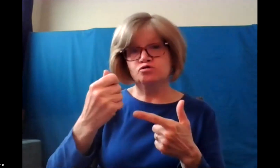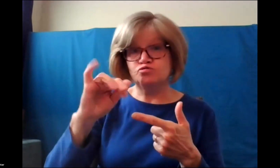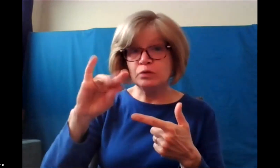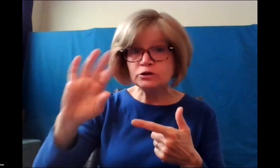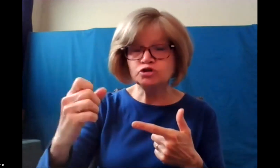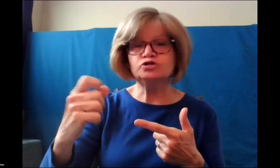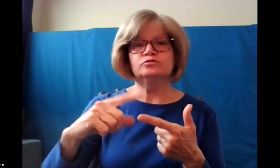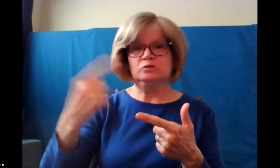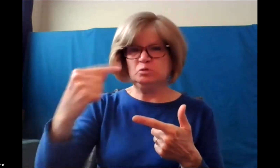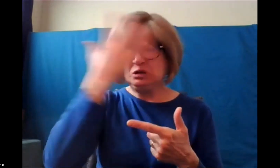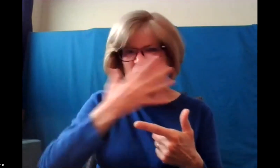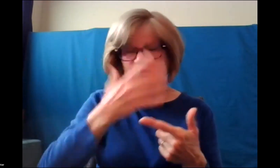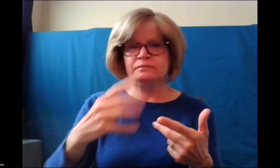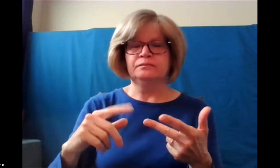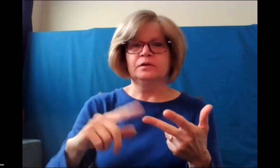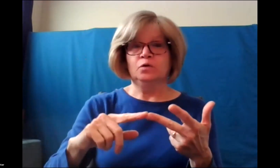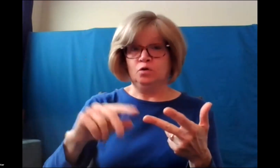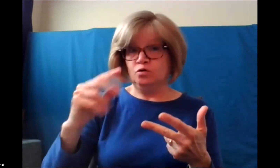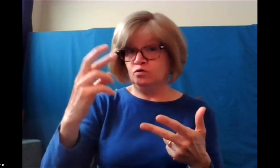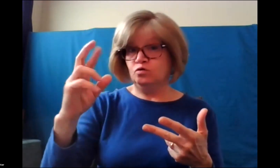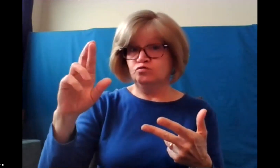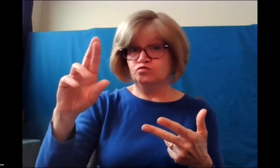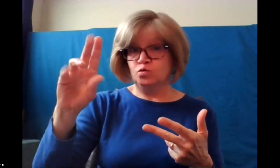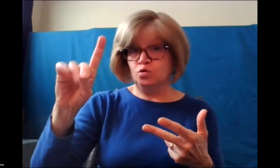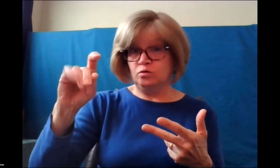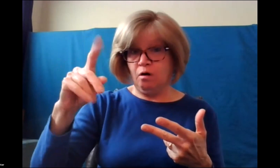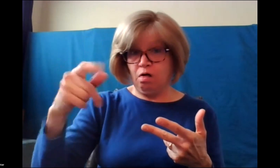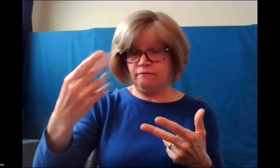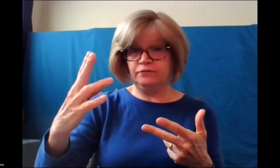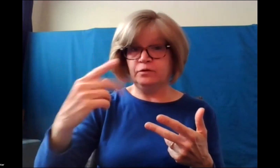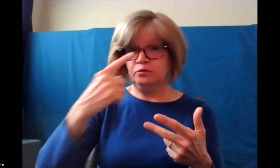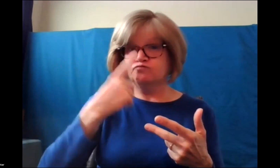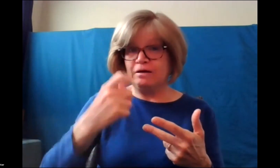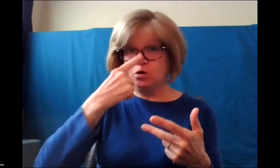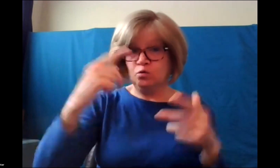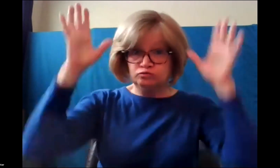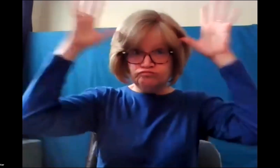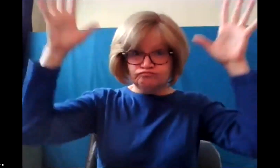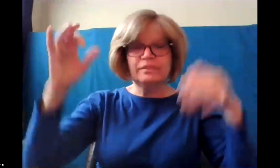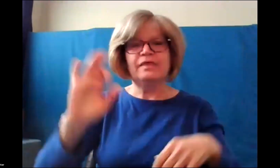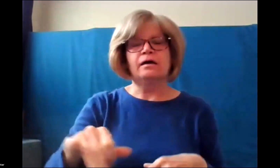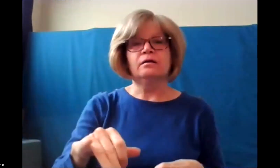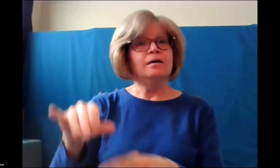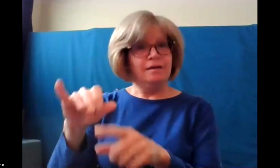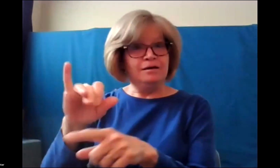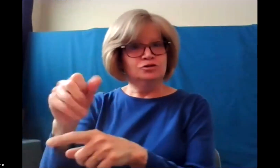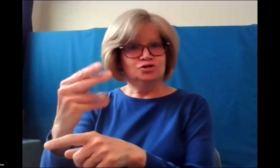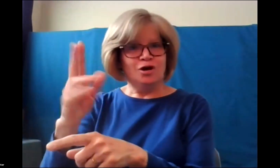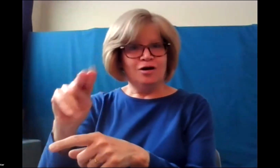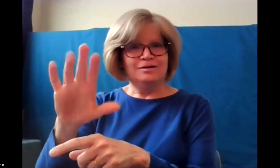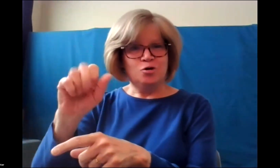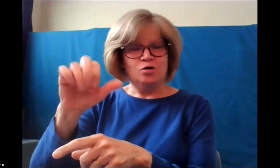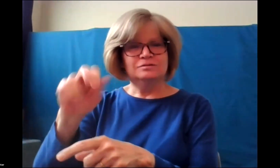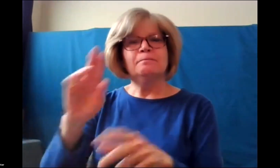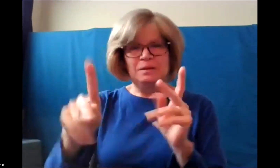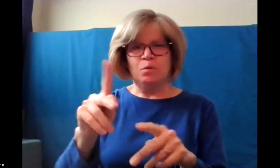and Rudolph, Mr. Carson's reading became a touching Christmas tradition for late night viewers.